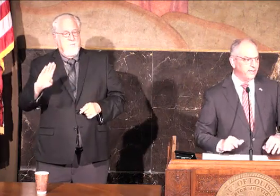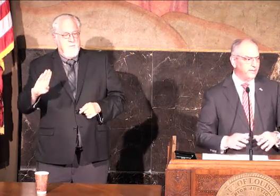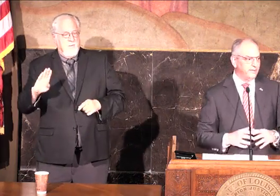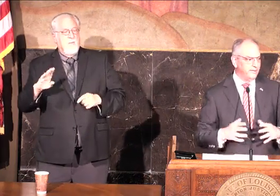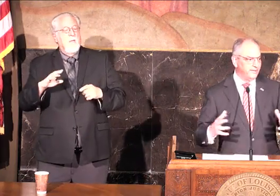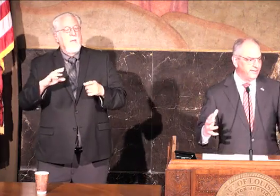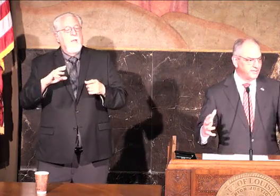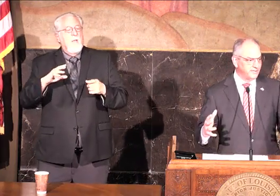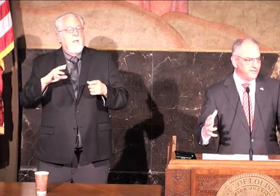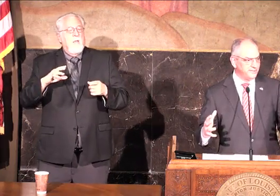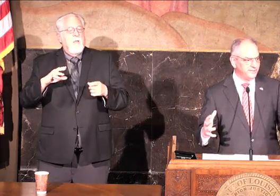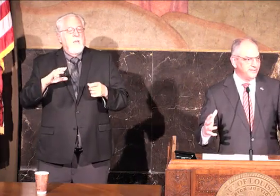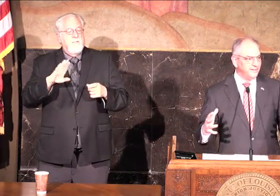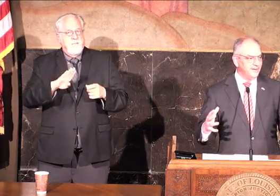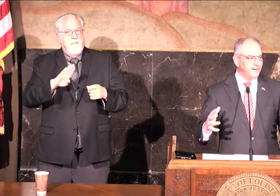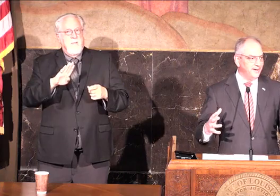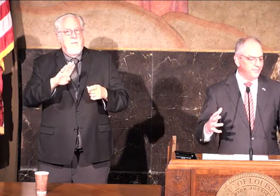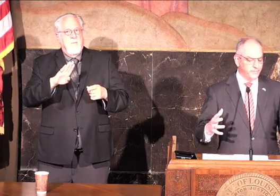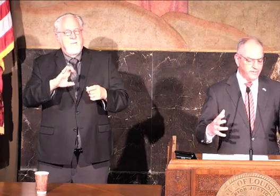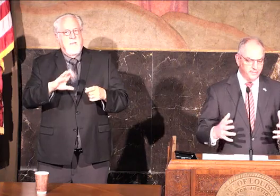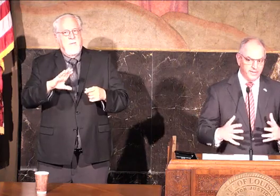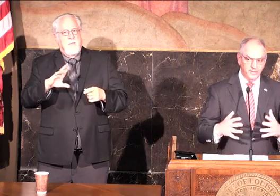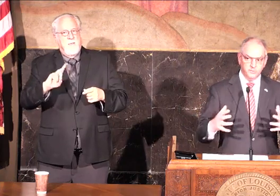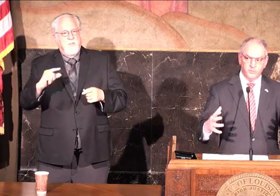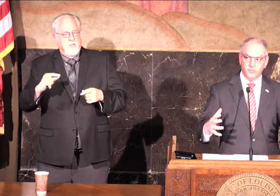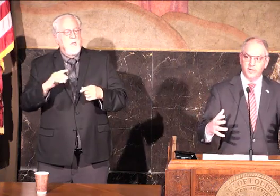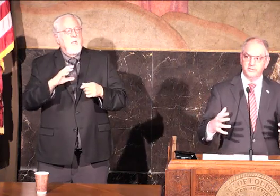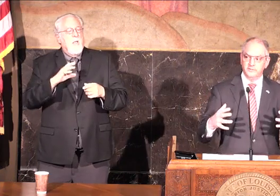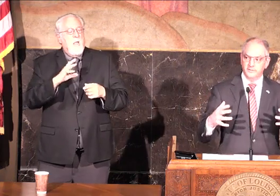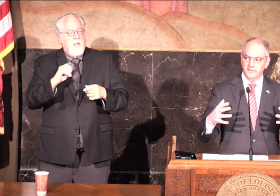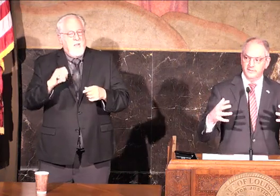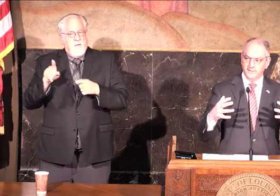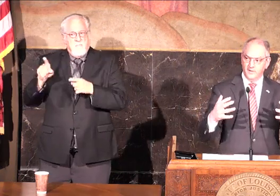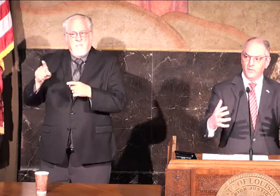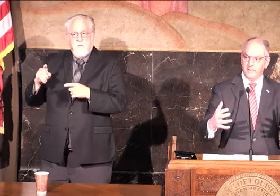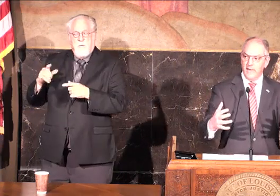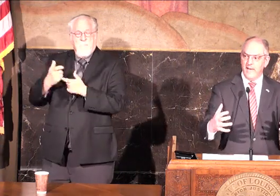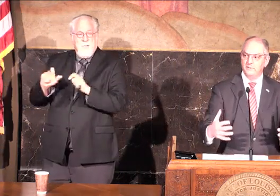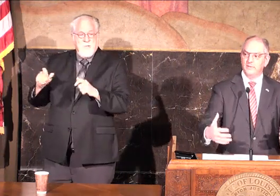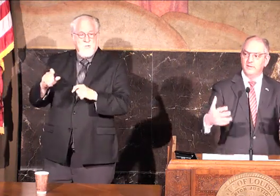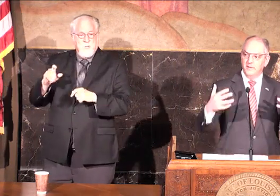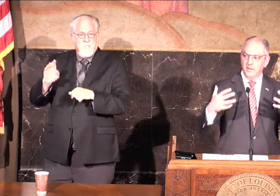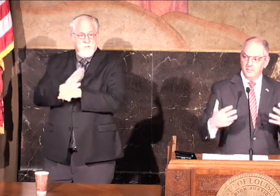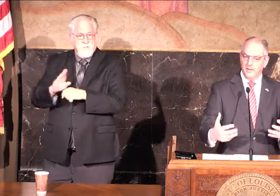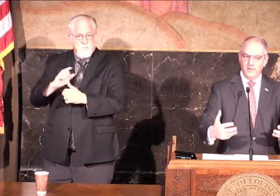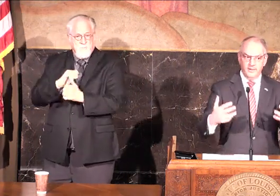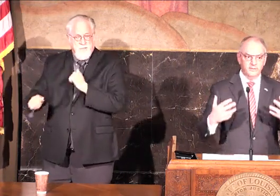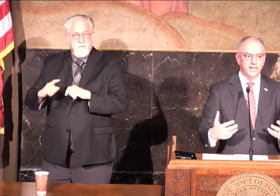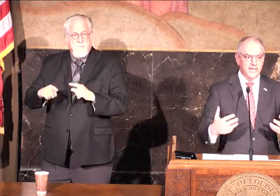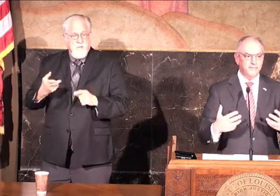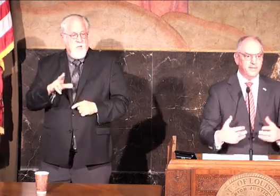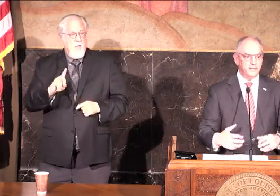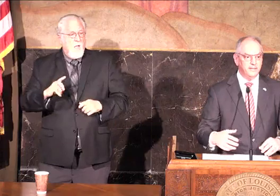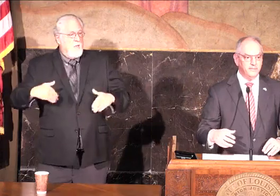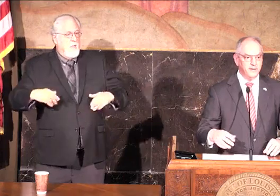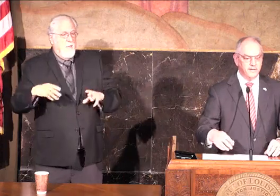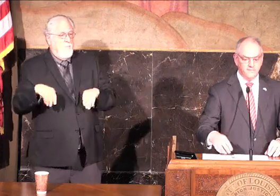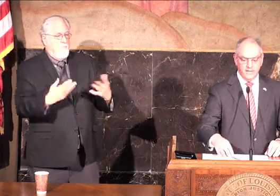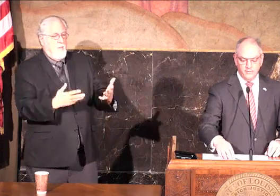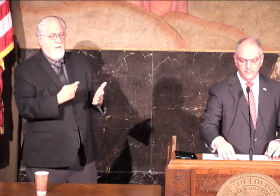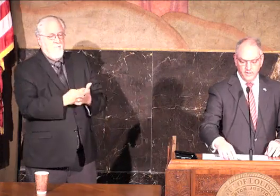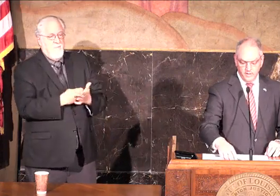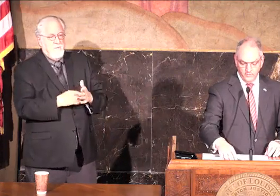forthcoming. The legislation that made those appropriations has already passed, but HUD has not yet made the